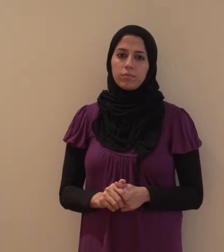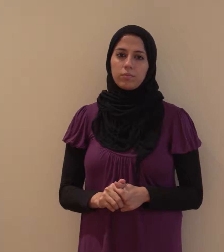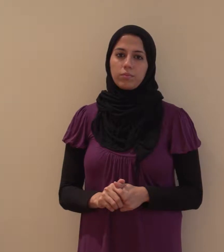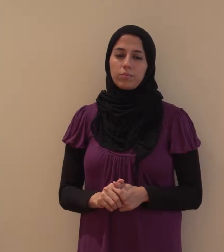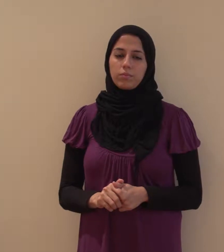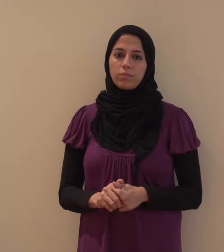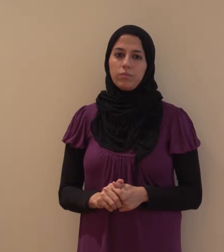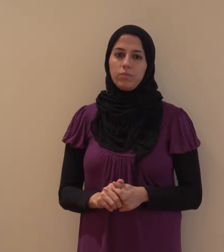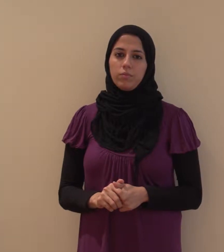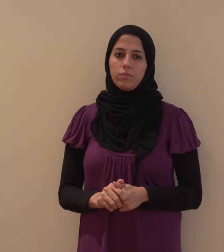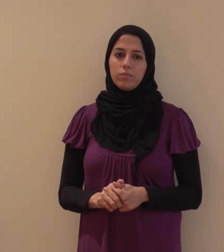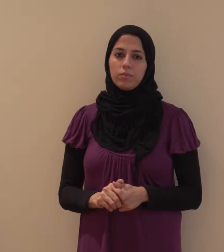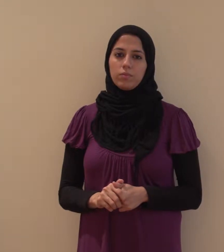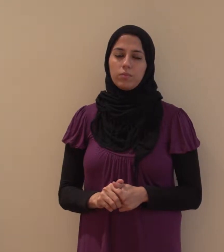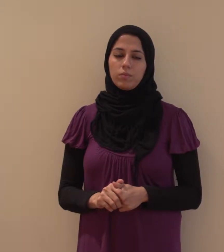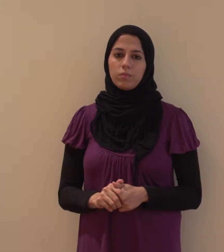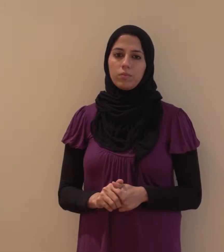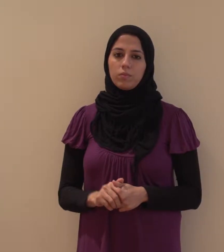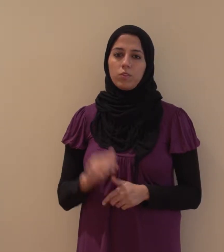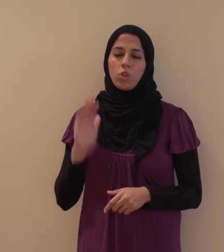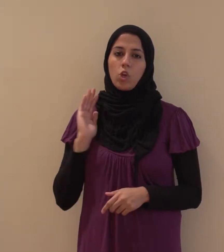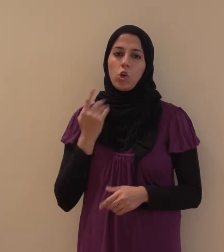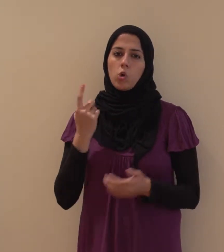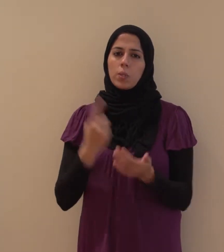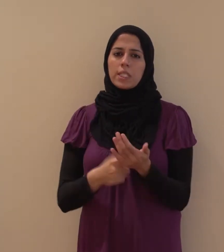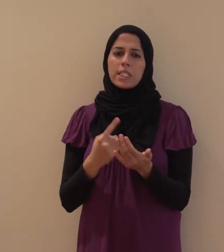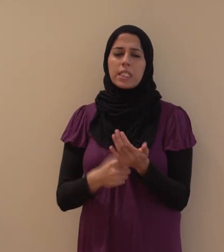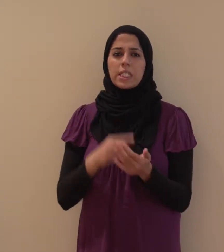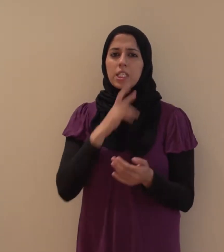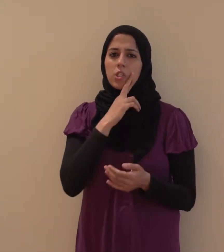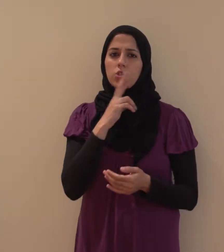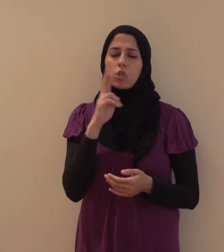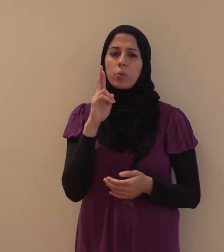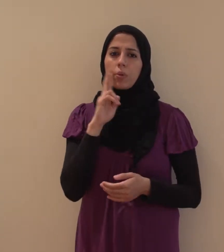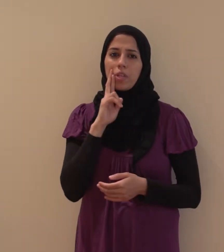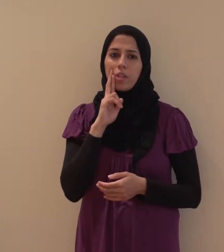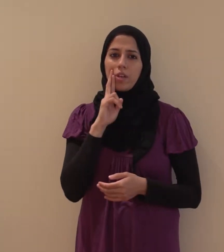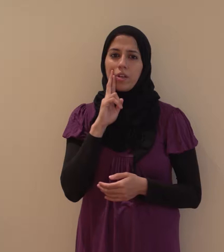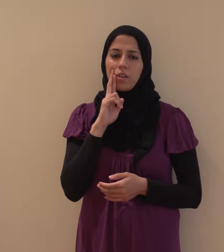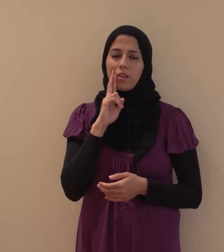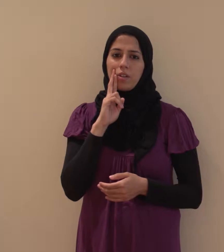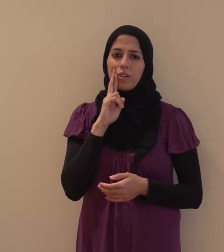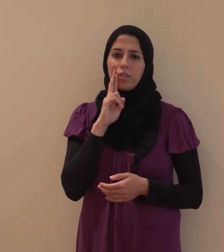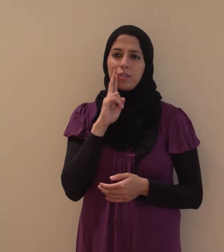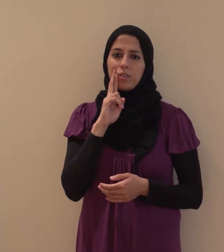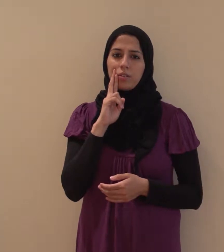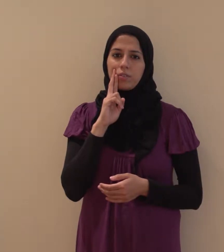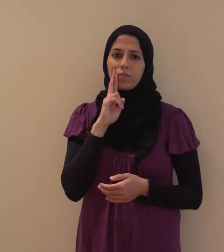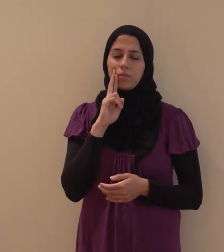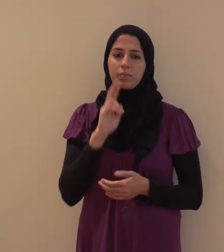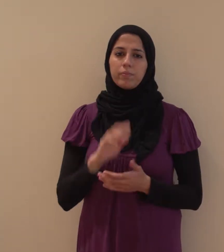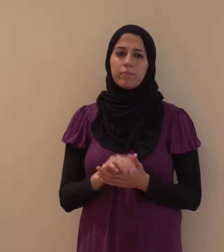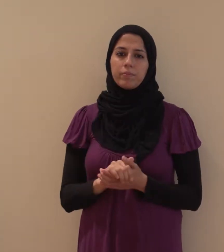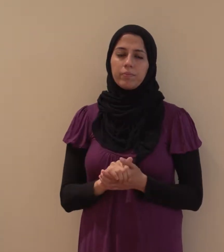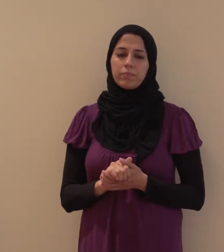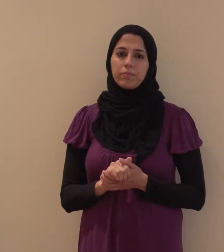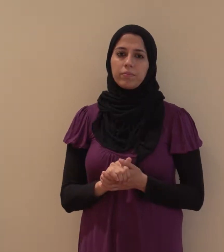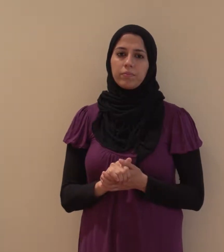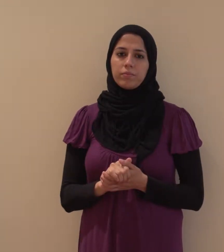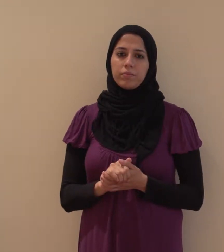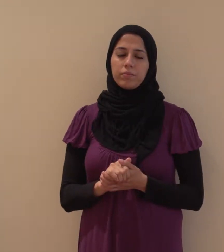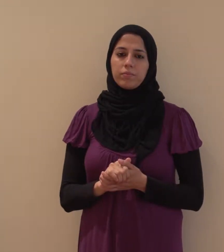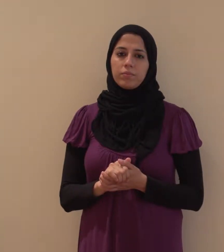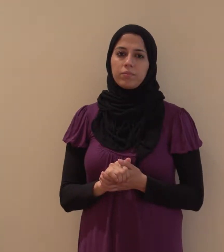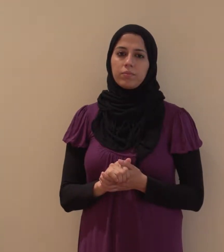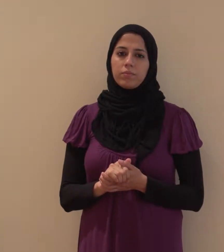excellence, virtues, significance, we have been talking for the last several weeks, where we discussed that